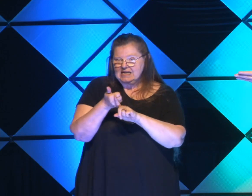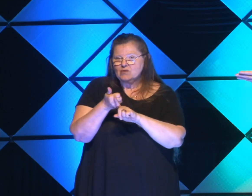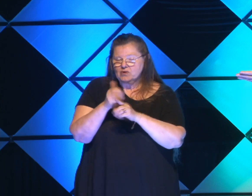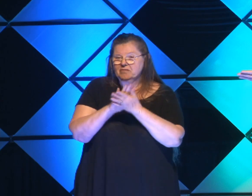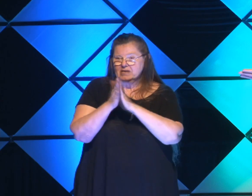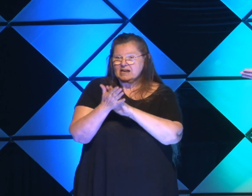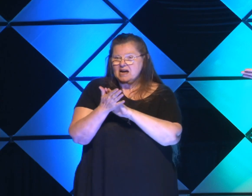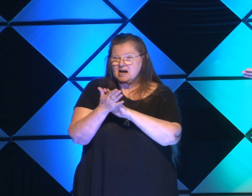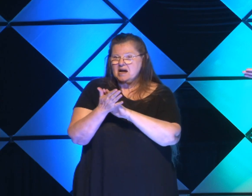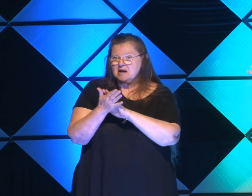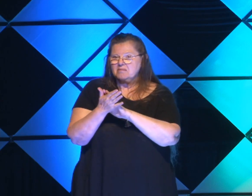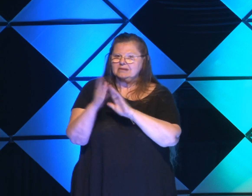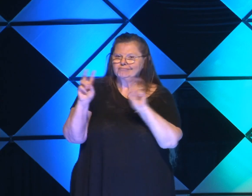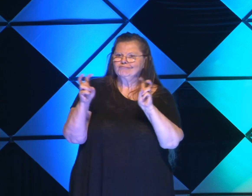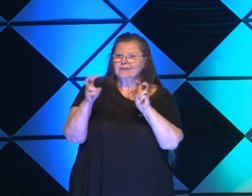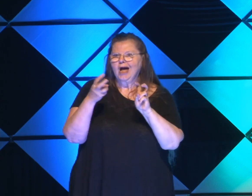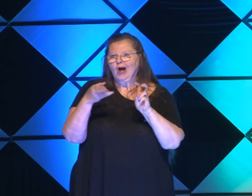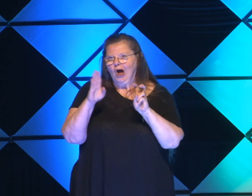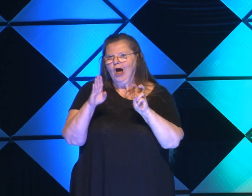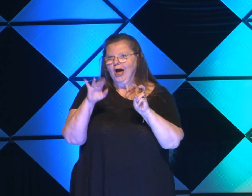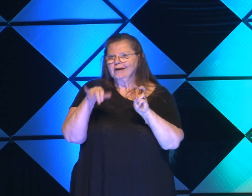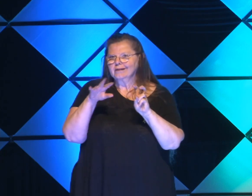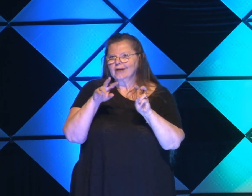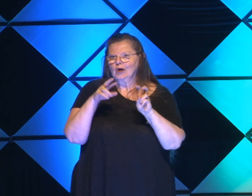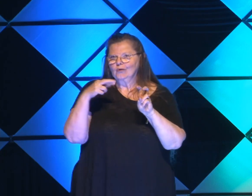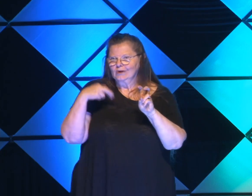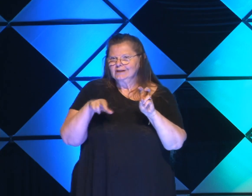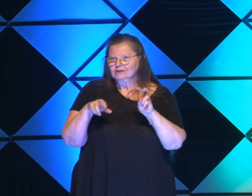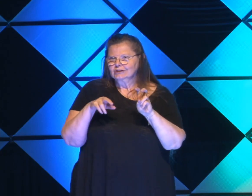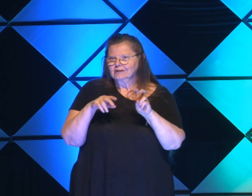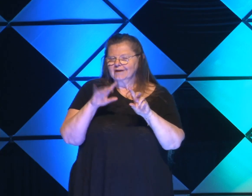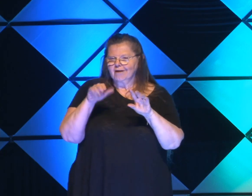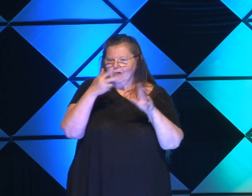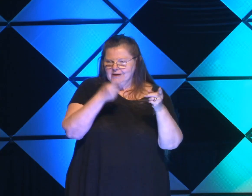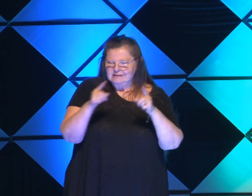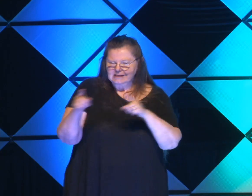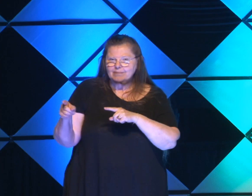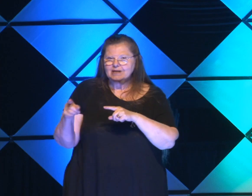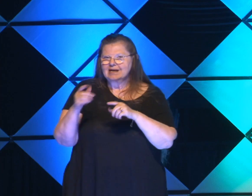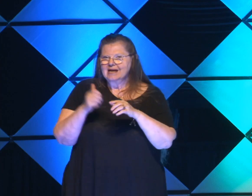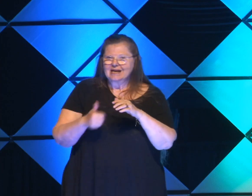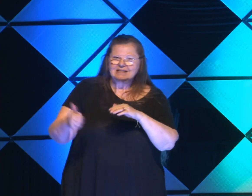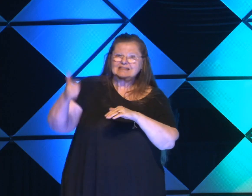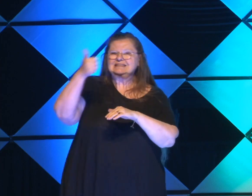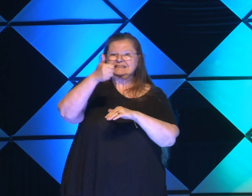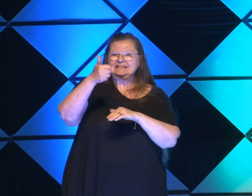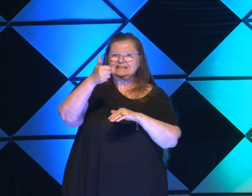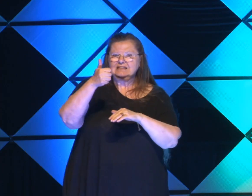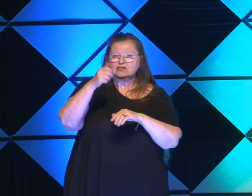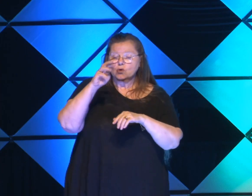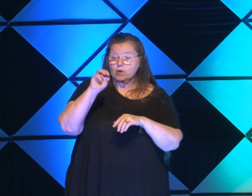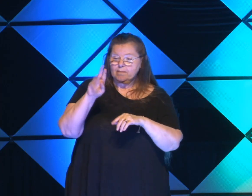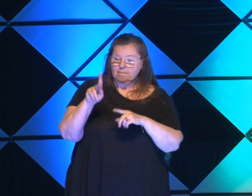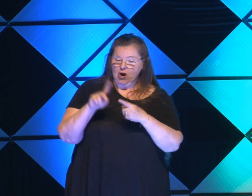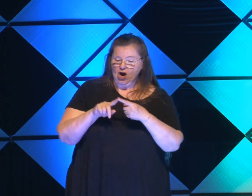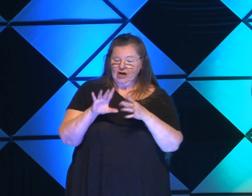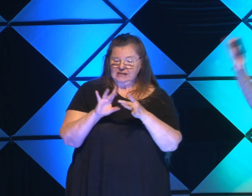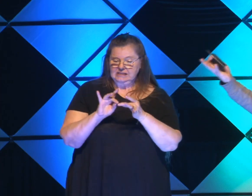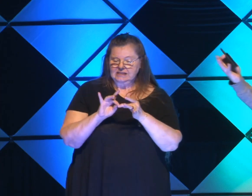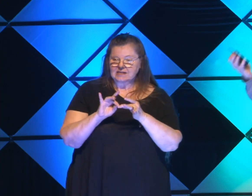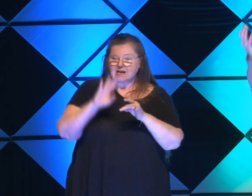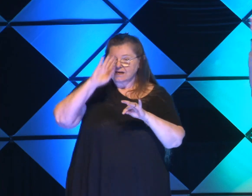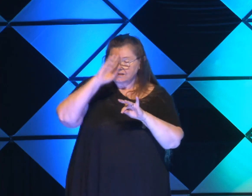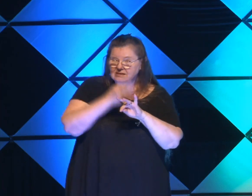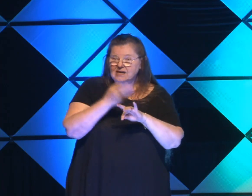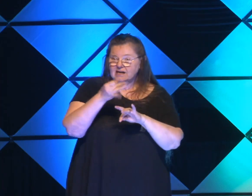deified. And so all of this is taking place. And it's at the height of it. And so when Mark says, Son of